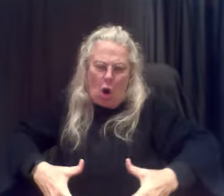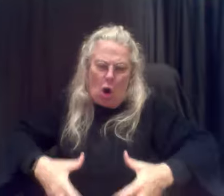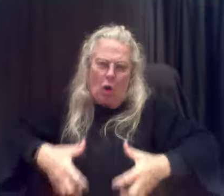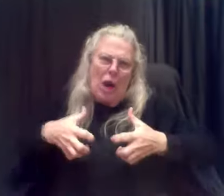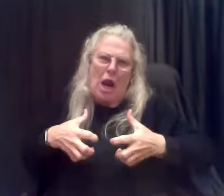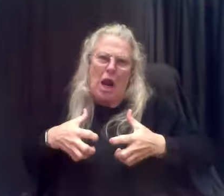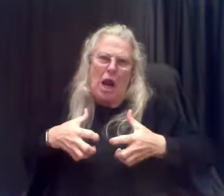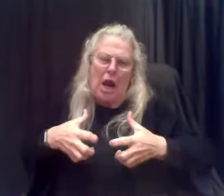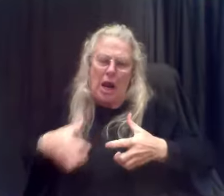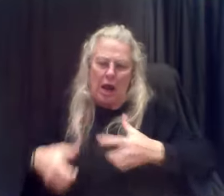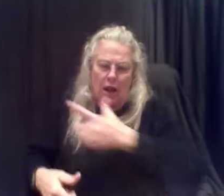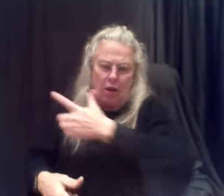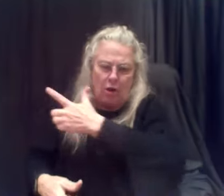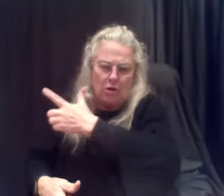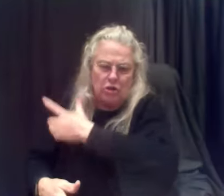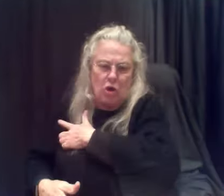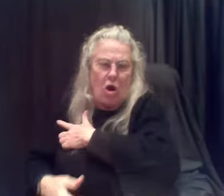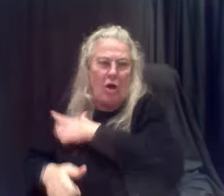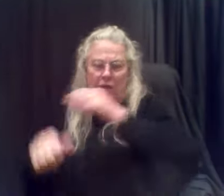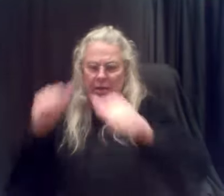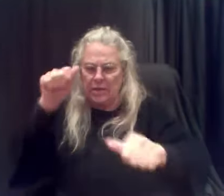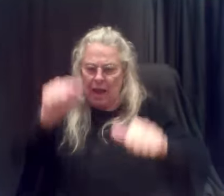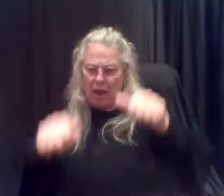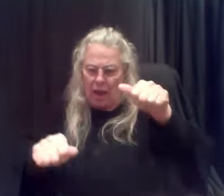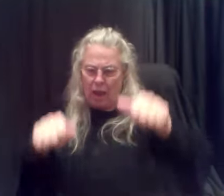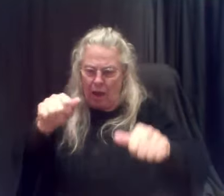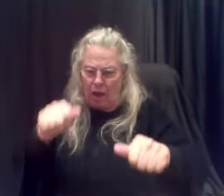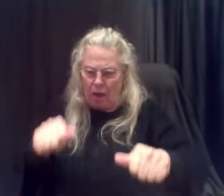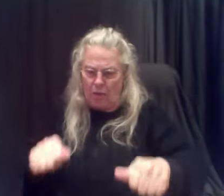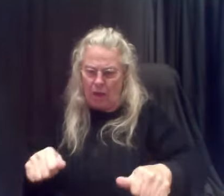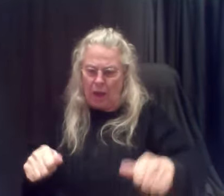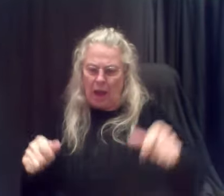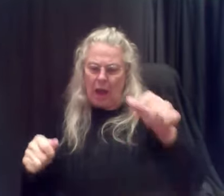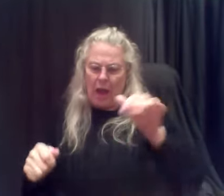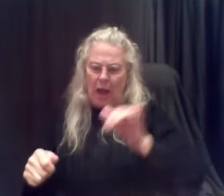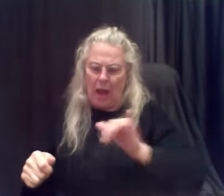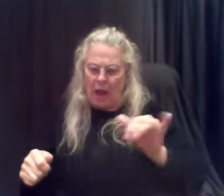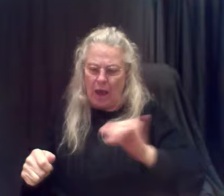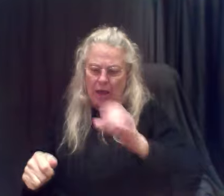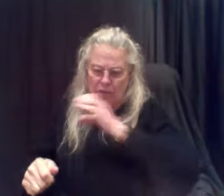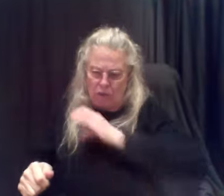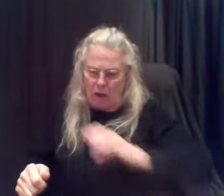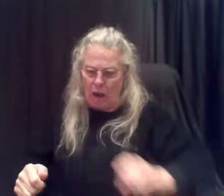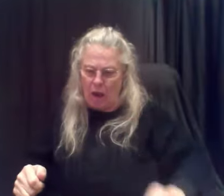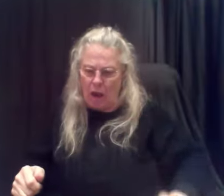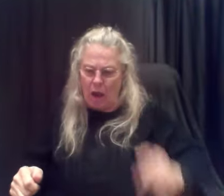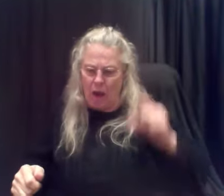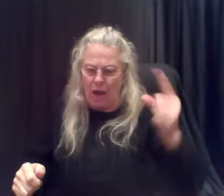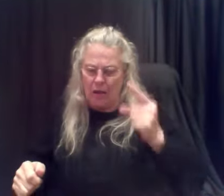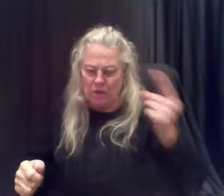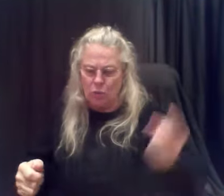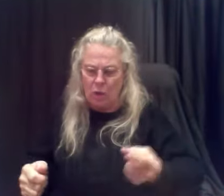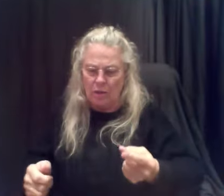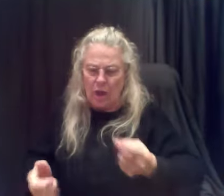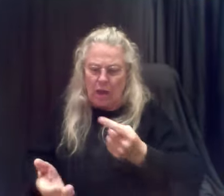or anger, sloth, and doubt, as Christ